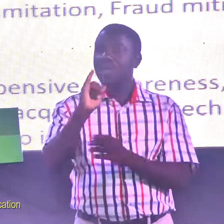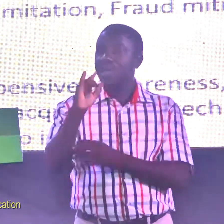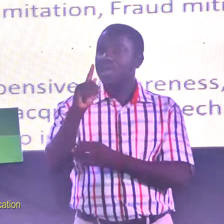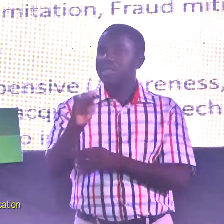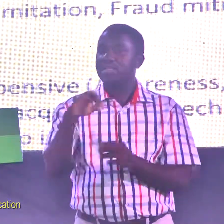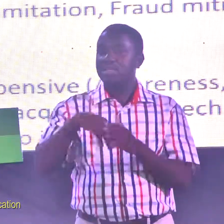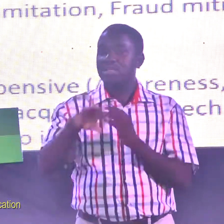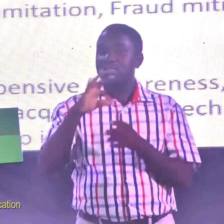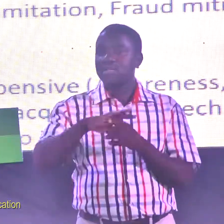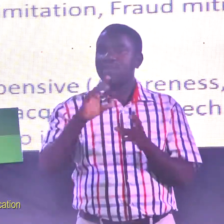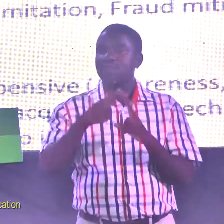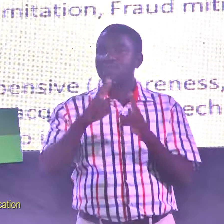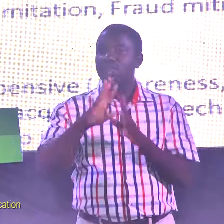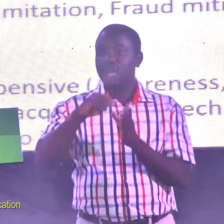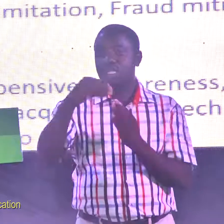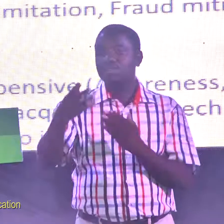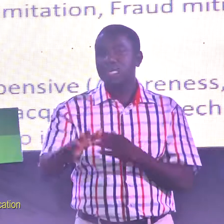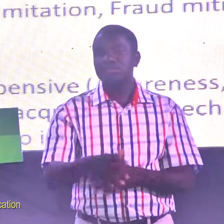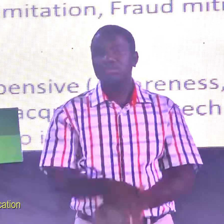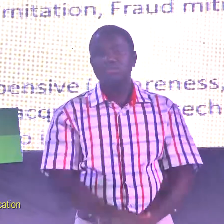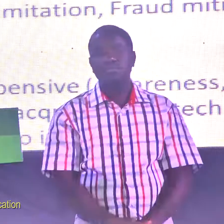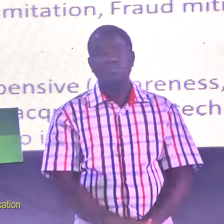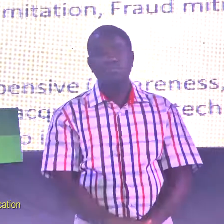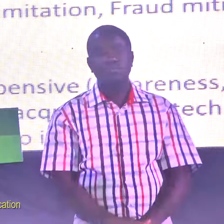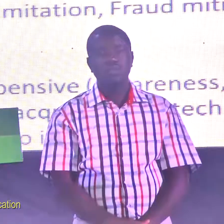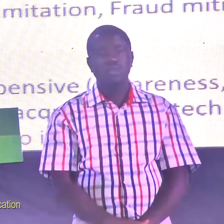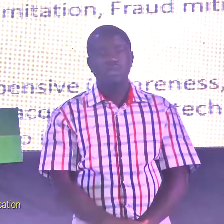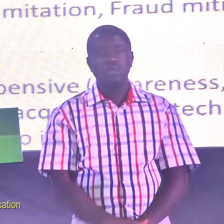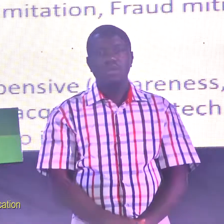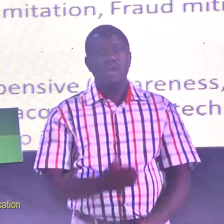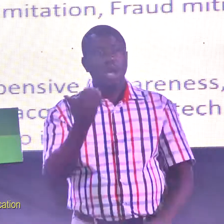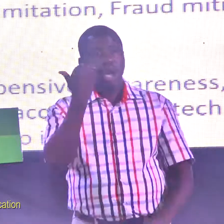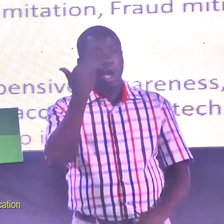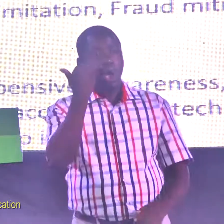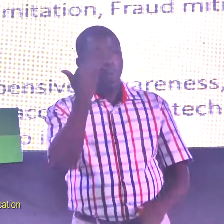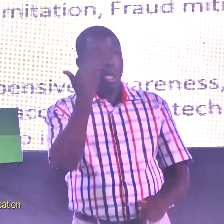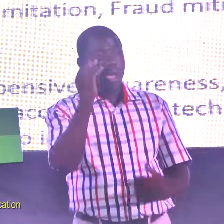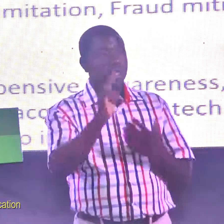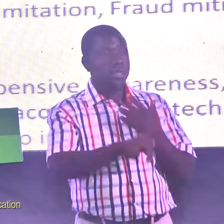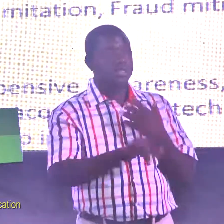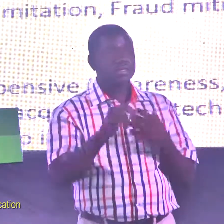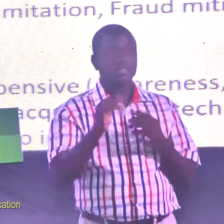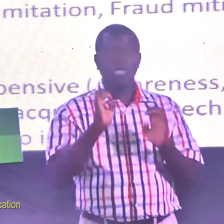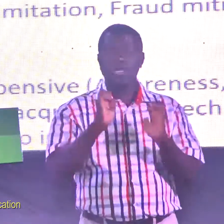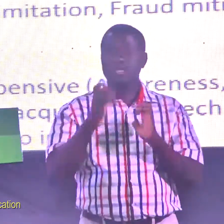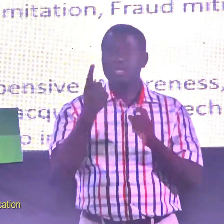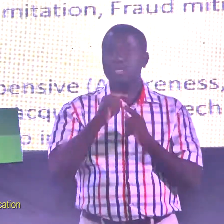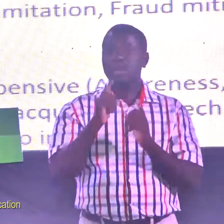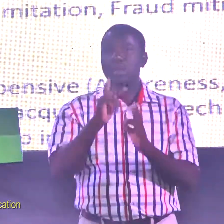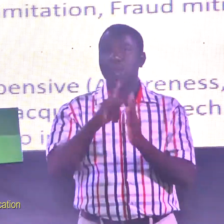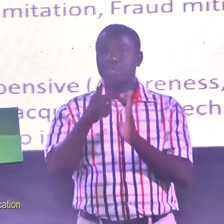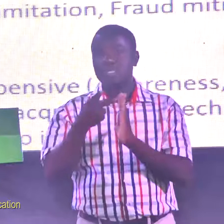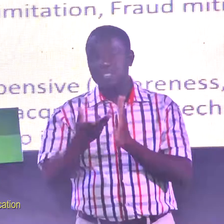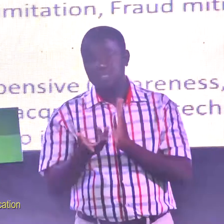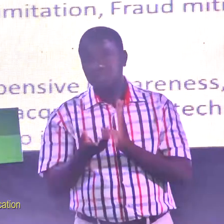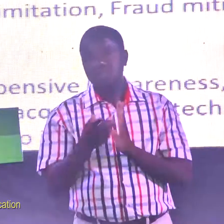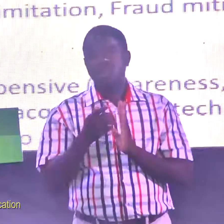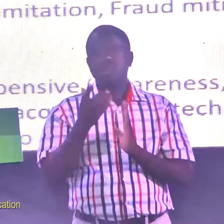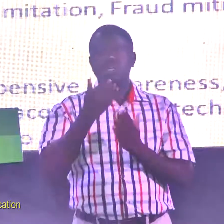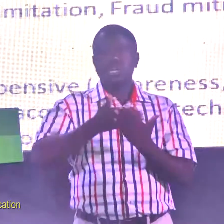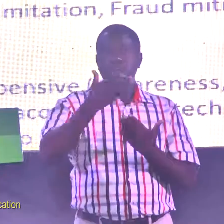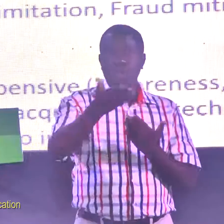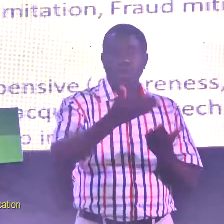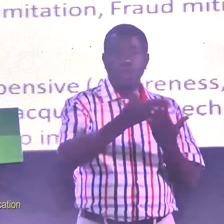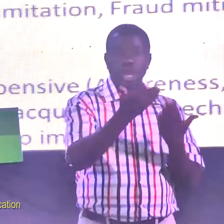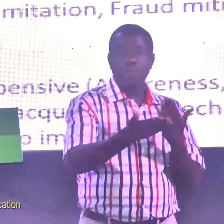in elections is very expensive. The awareness exercises, the publicity, the procurement